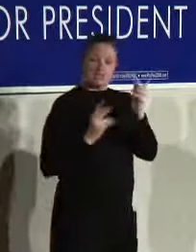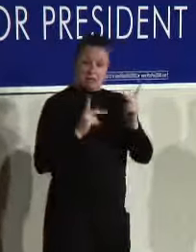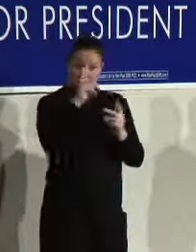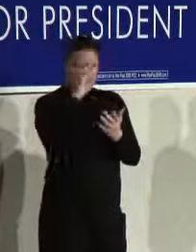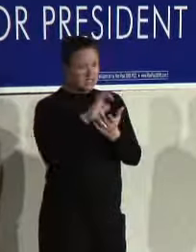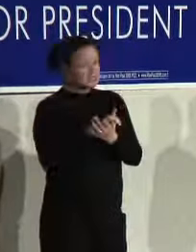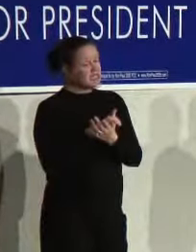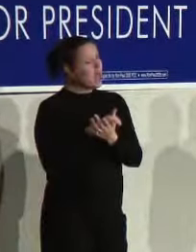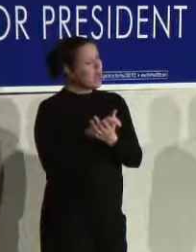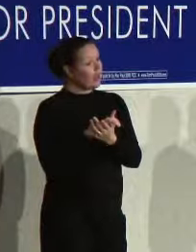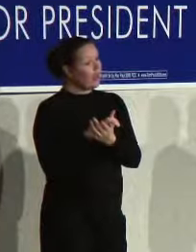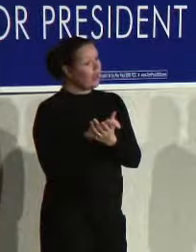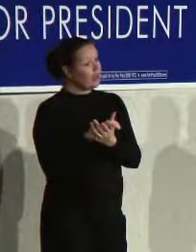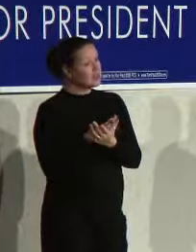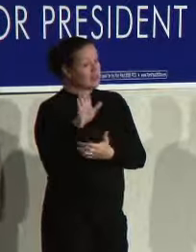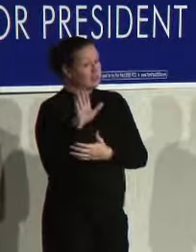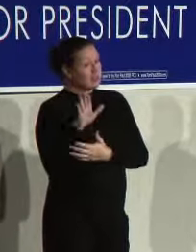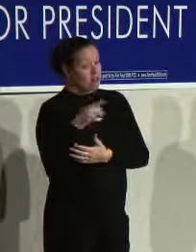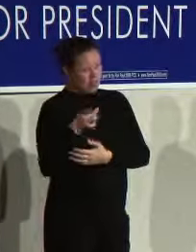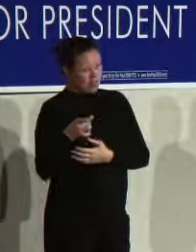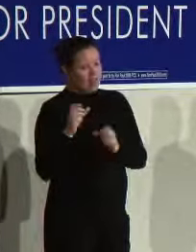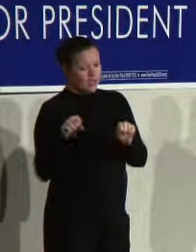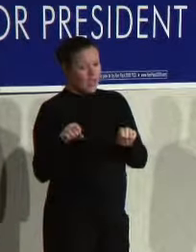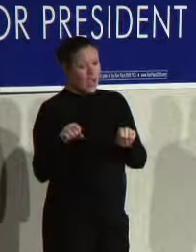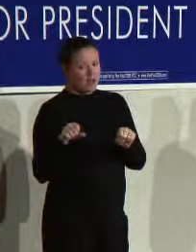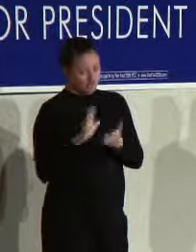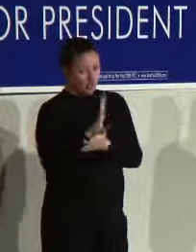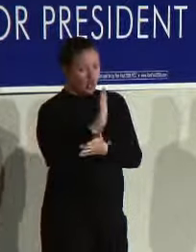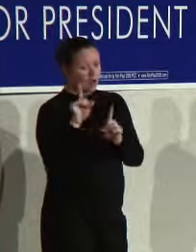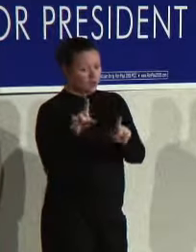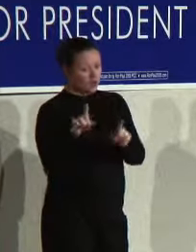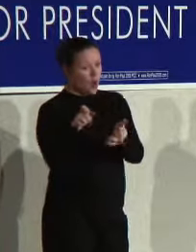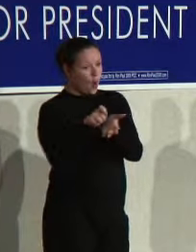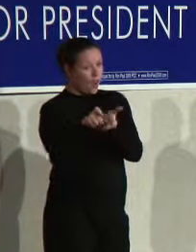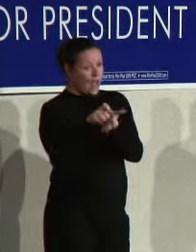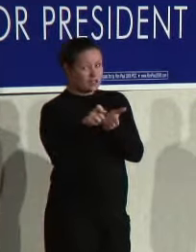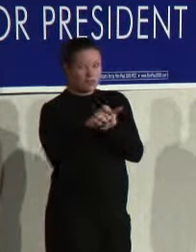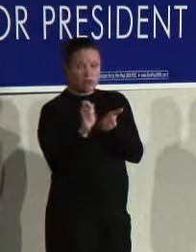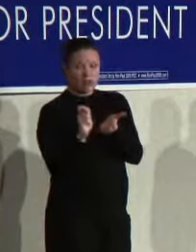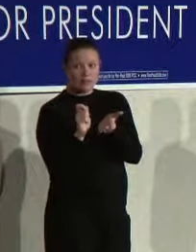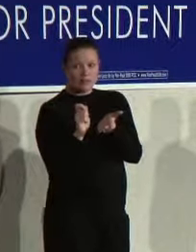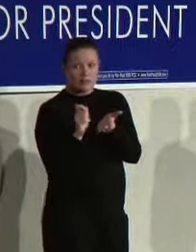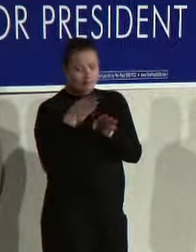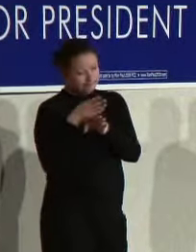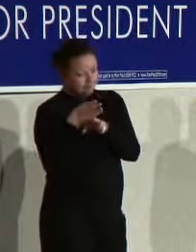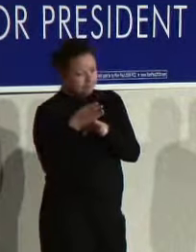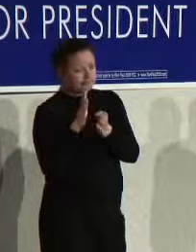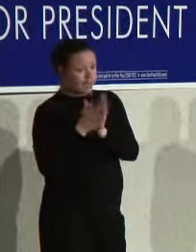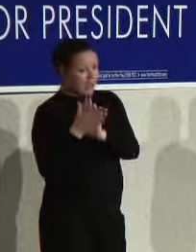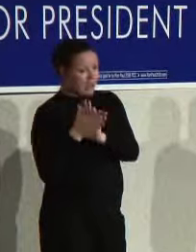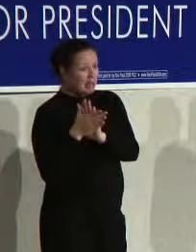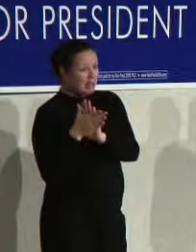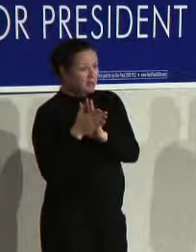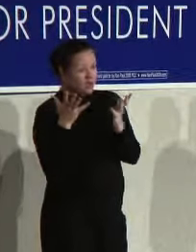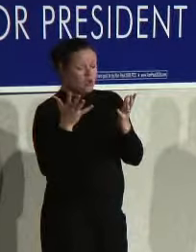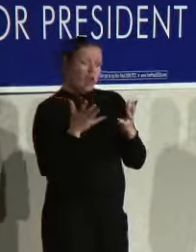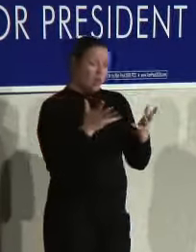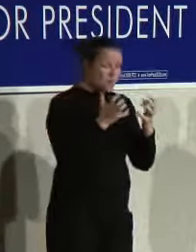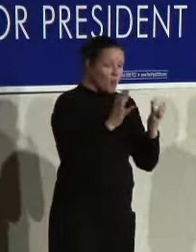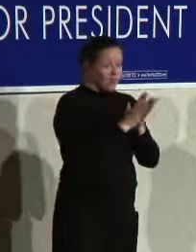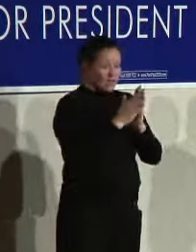the biggest contribution they can have if they're in college right now, they might like journalism. And they might like to be a